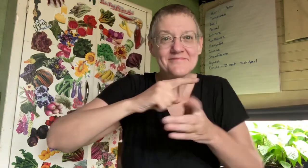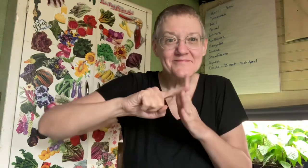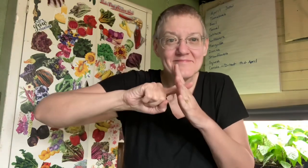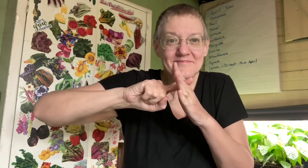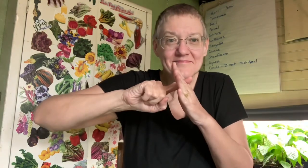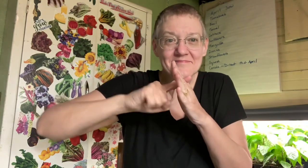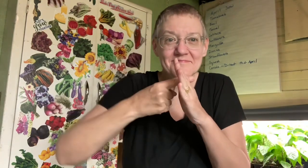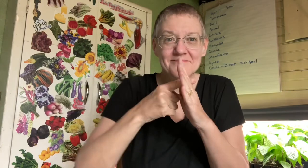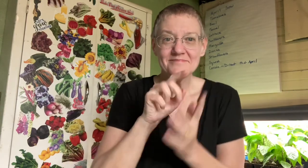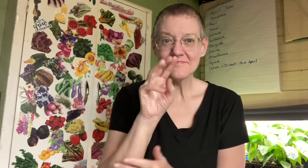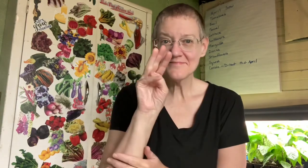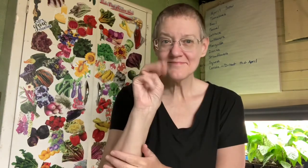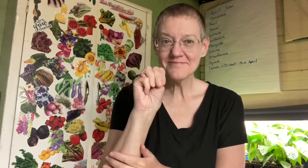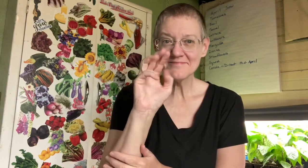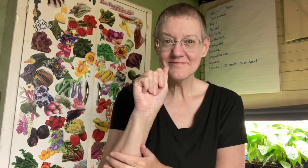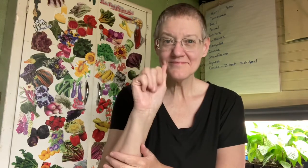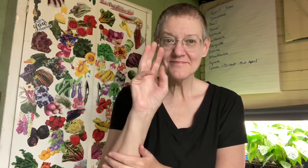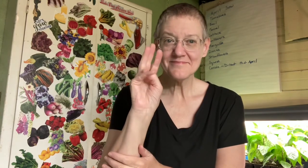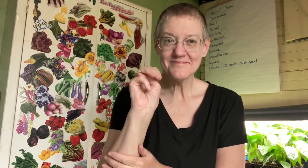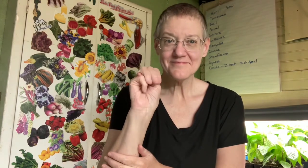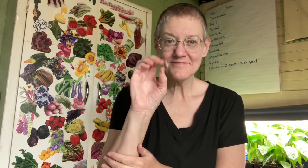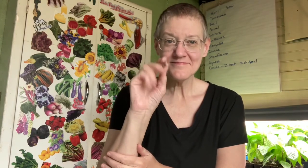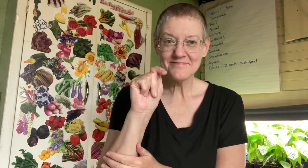Today we're going to start Mammoth